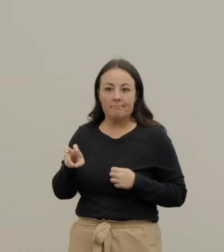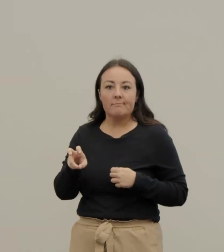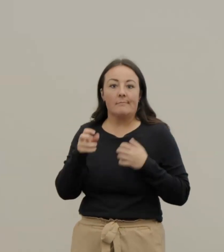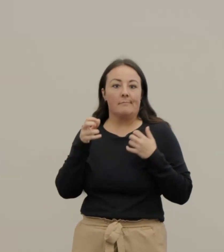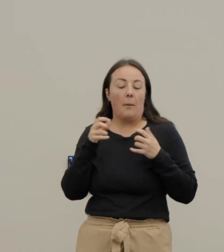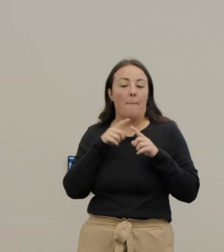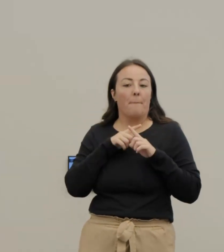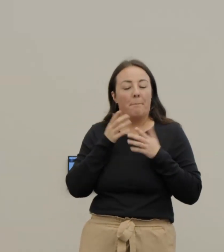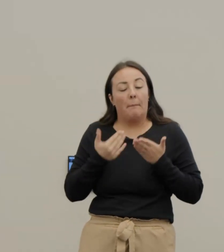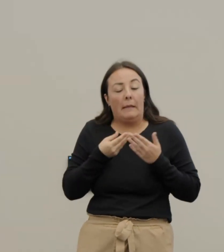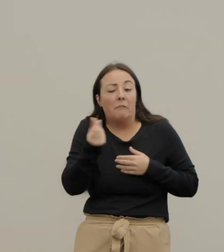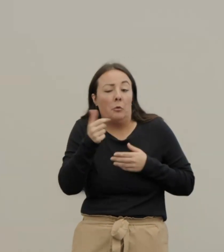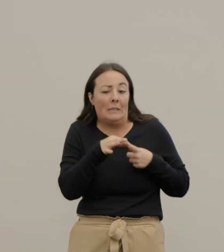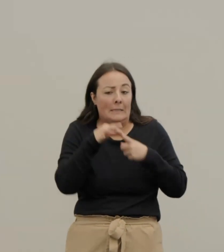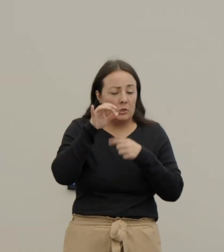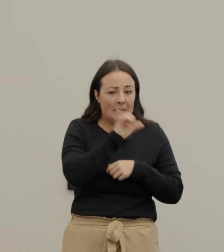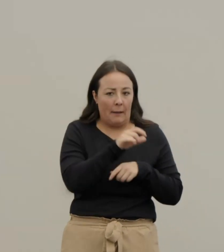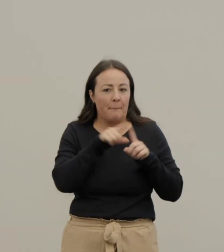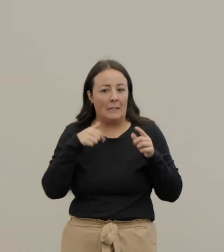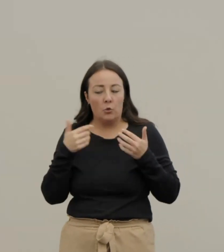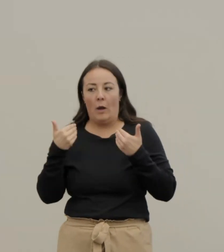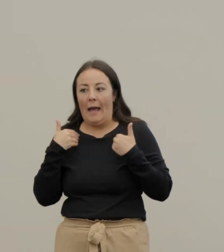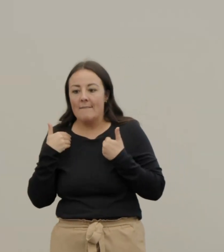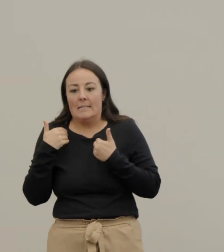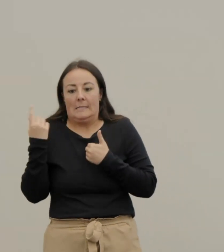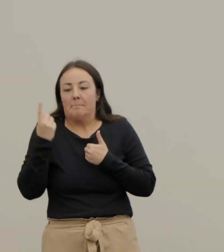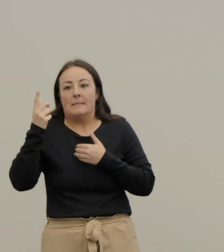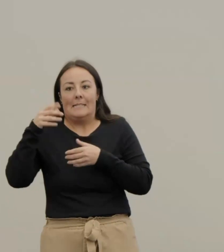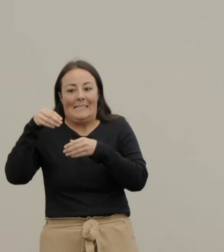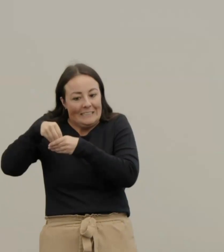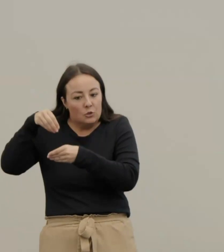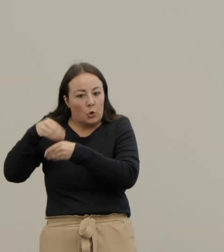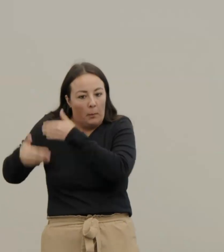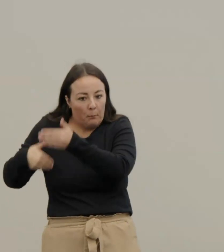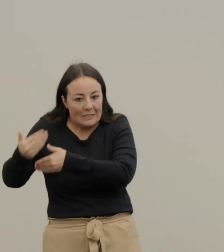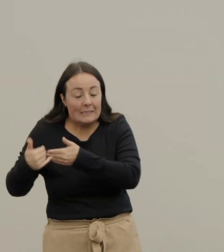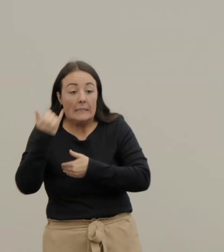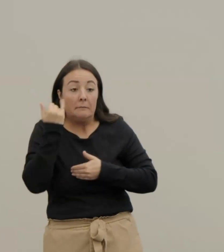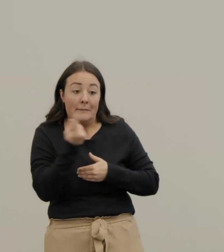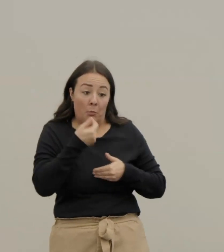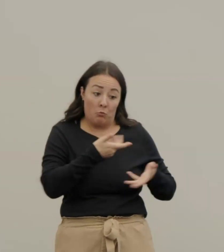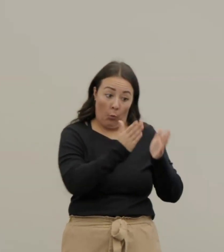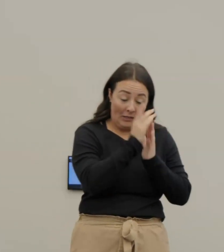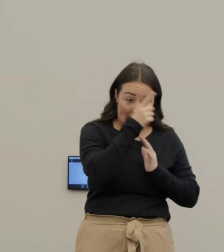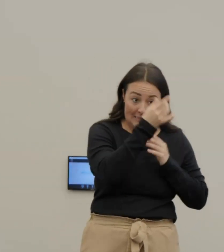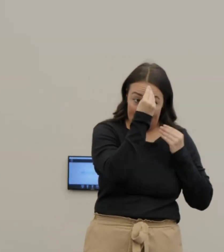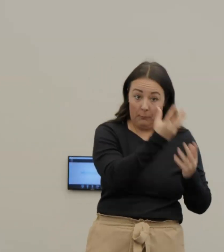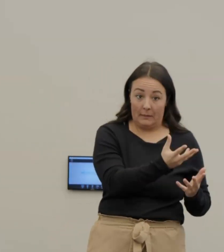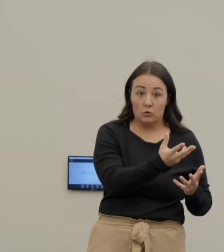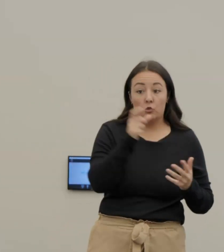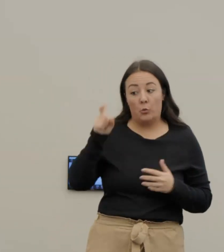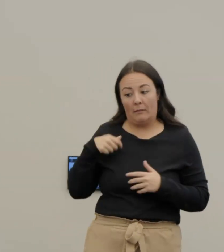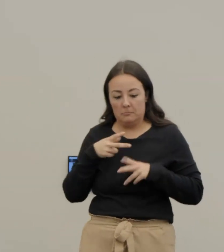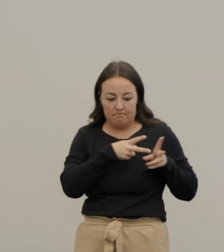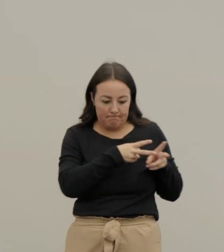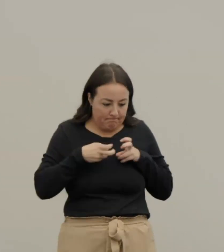going to have some internal process for someone to be able to request that information to become accessible, where you're going to pull it out of the